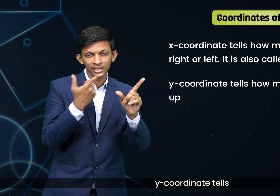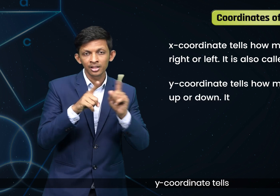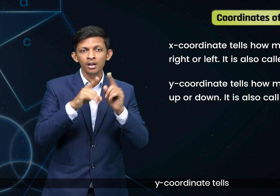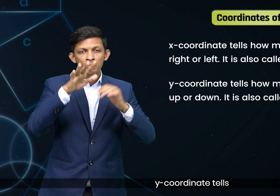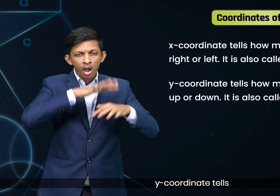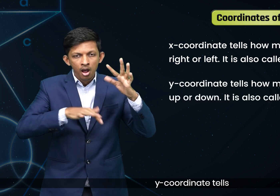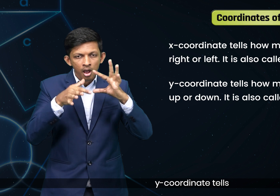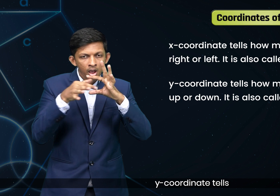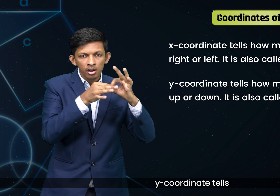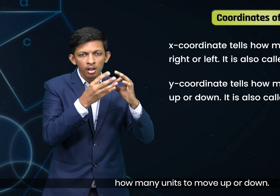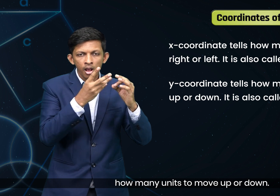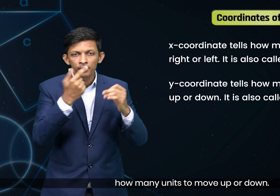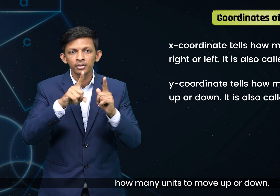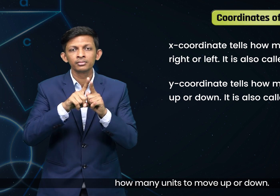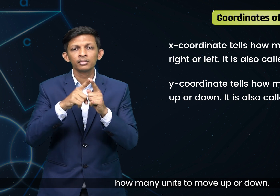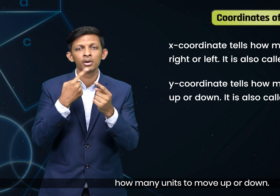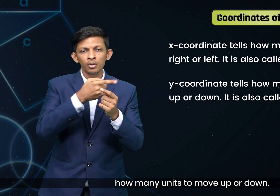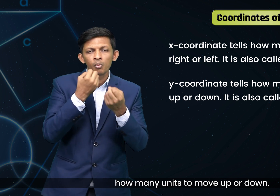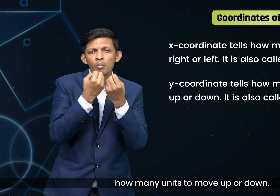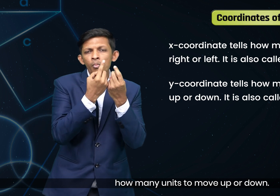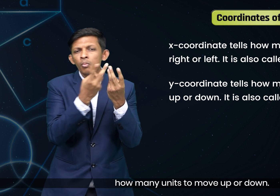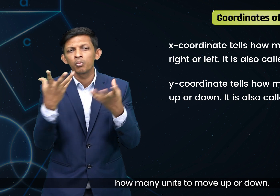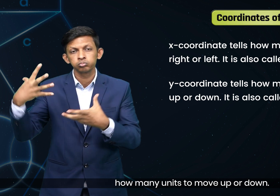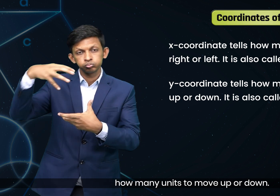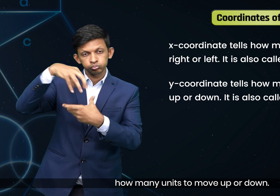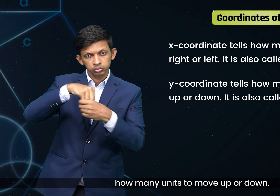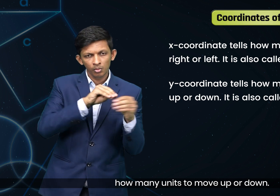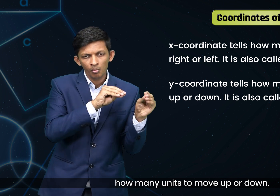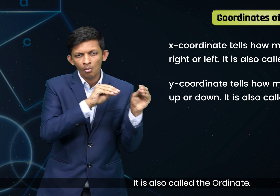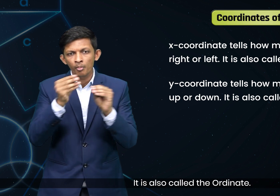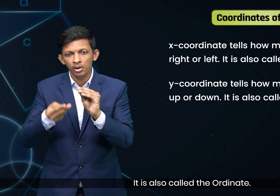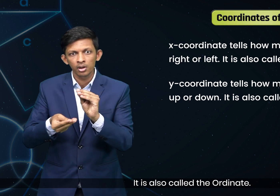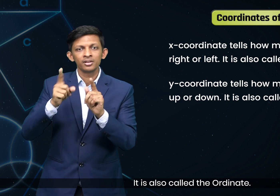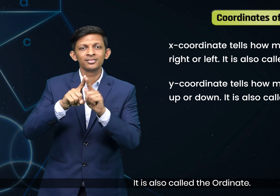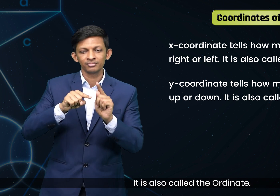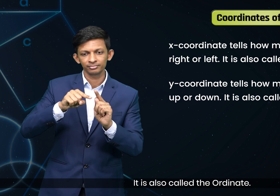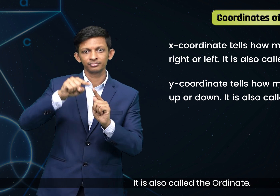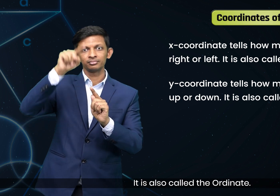Y-coordinate tells how many units to move up or down. It is also called the ordinate.